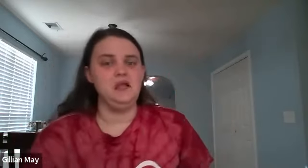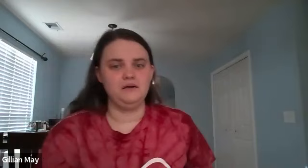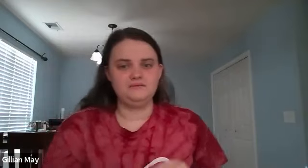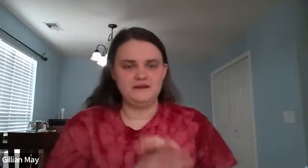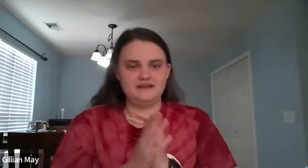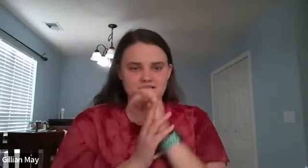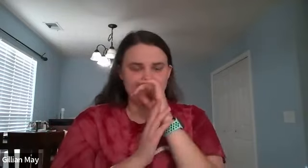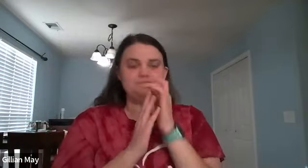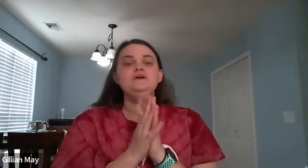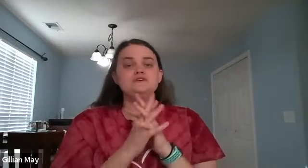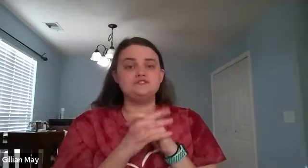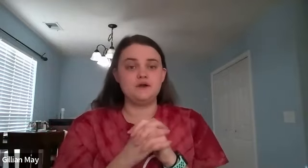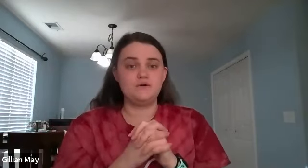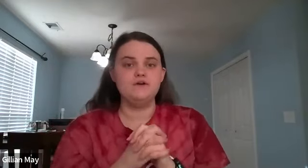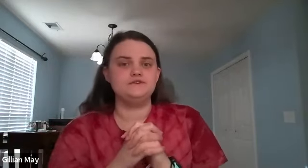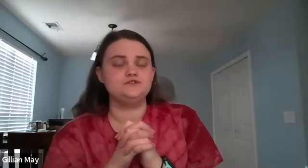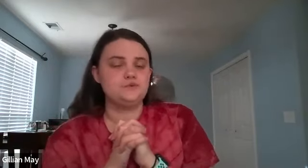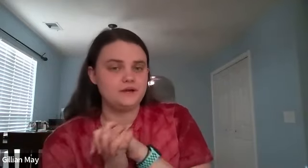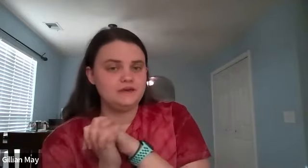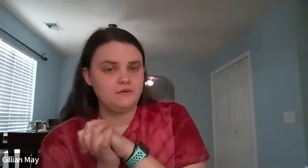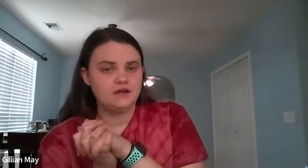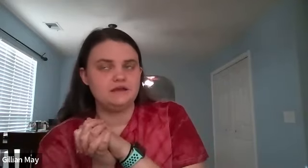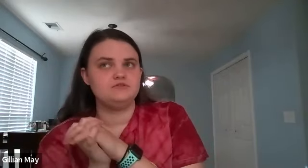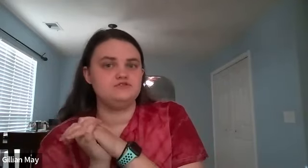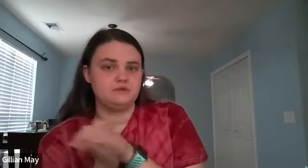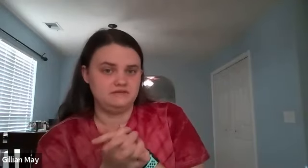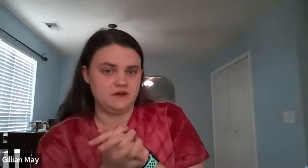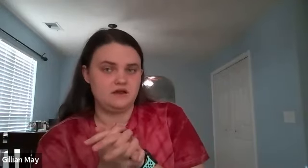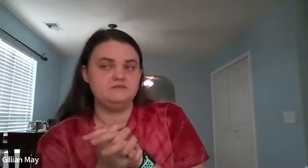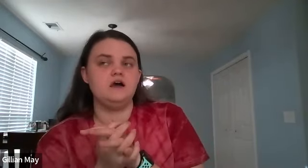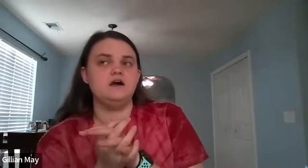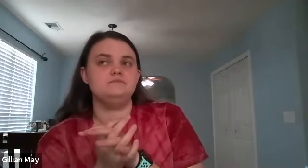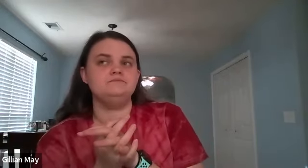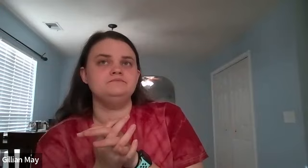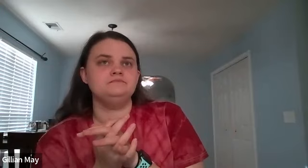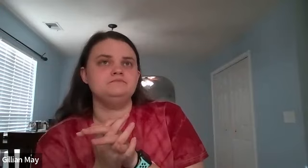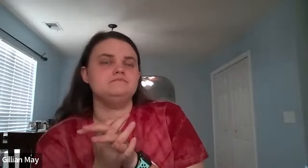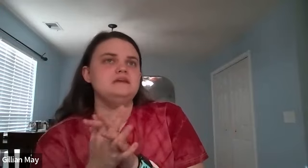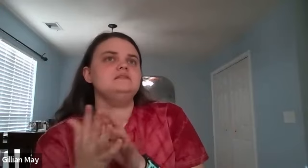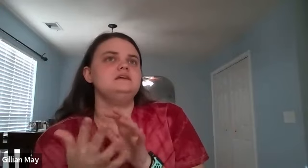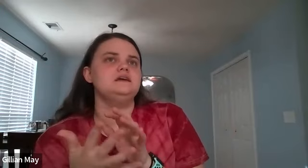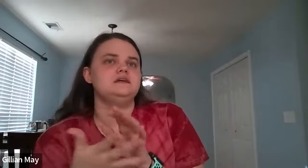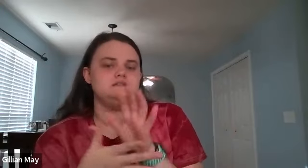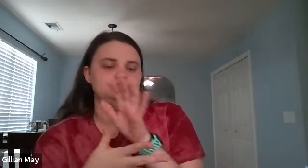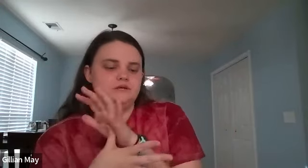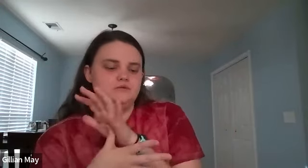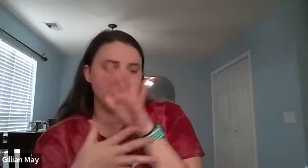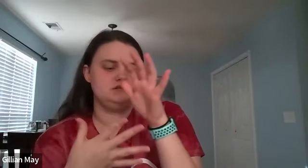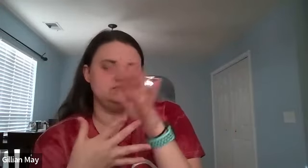All righty. Okay. So for 21 through 25, Mainly it's 21,